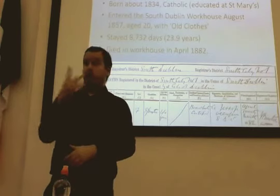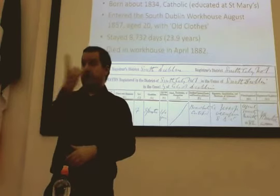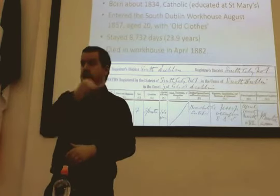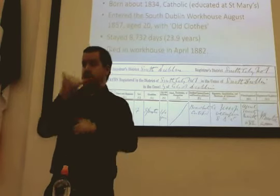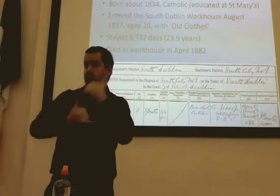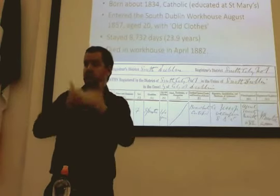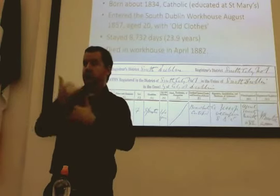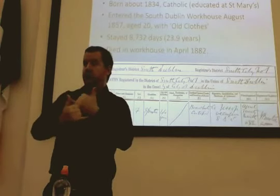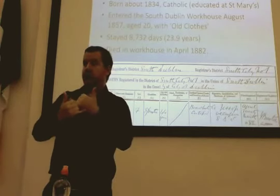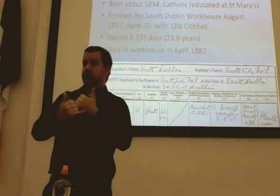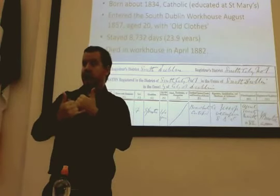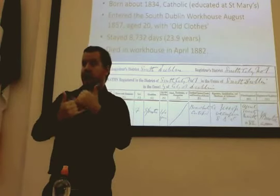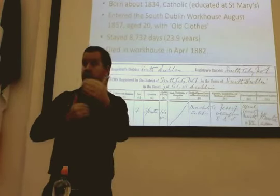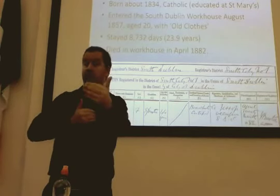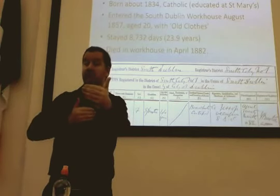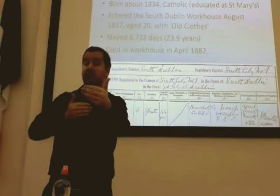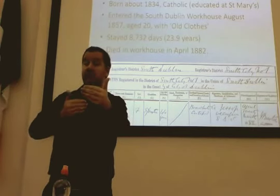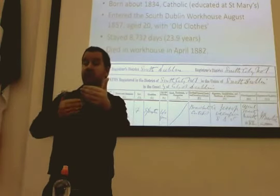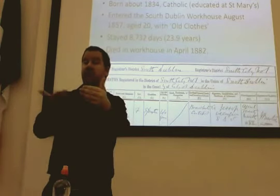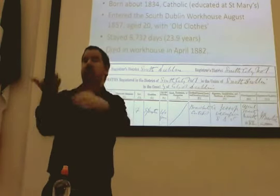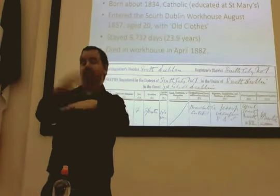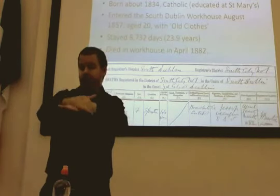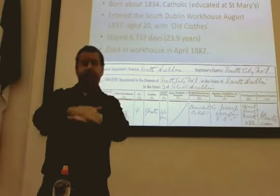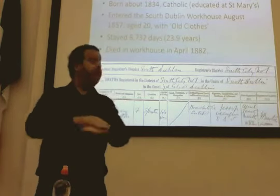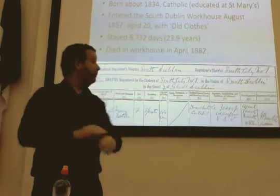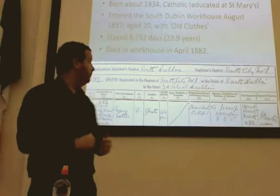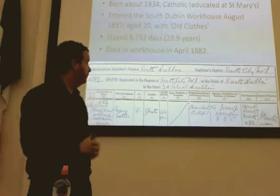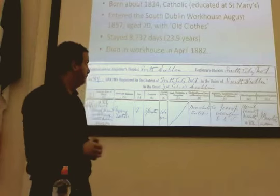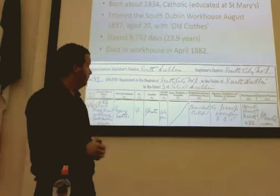Altogether, she stayed for almost 24 years of her life, and then she died.